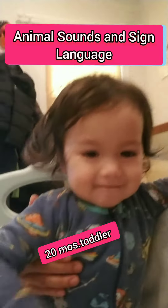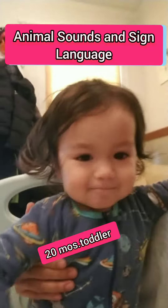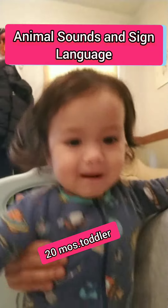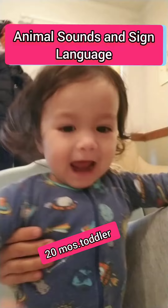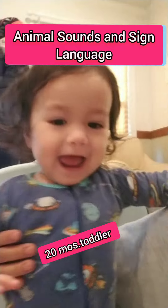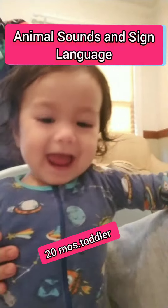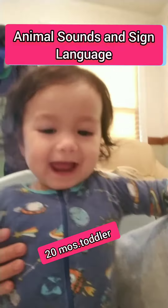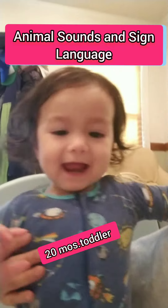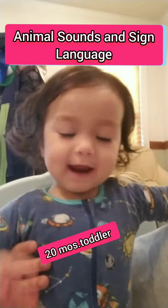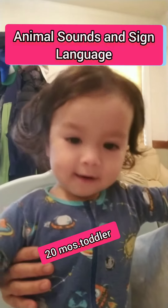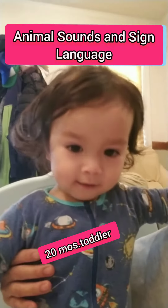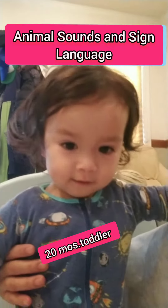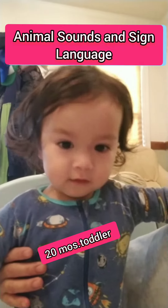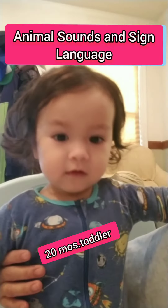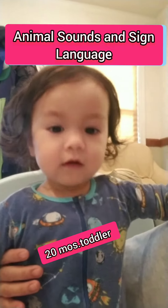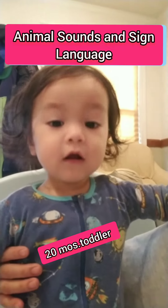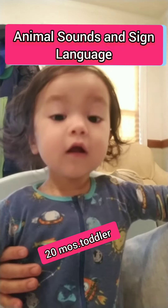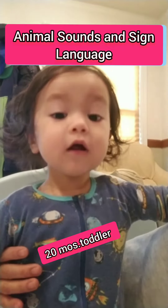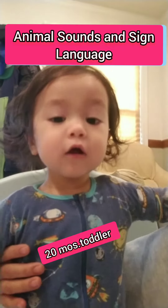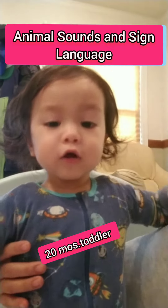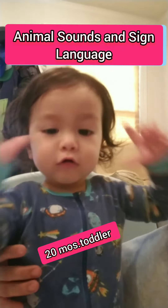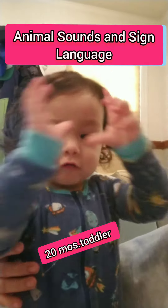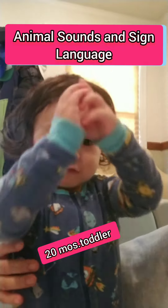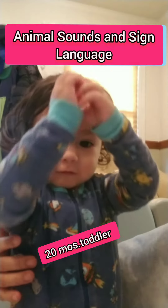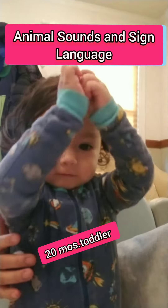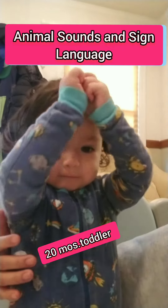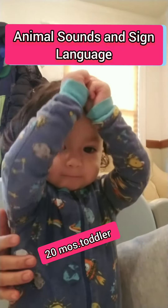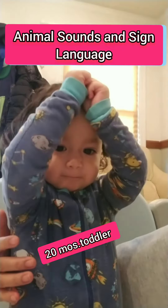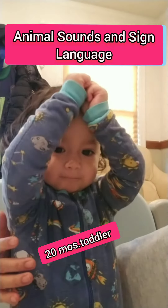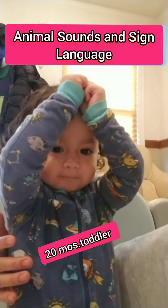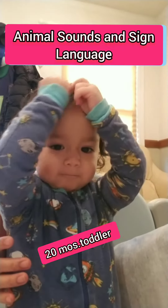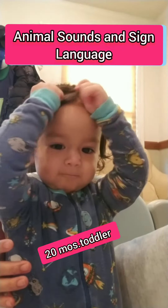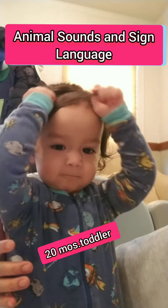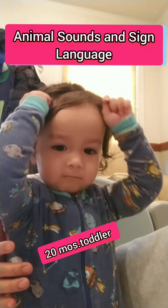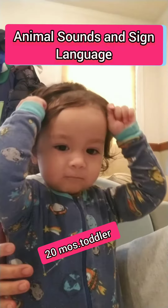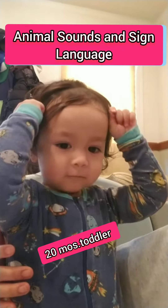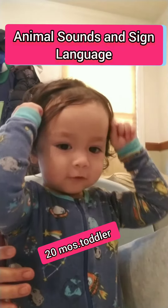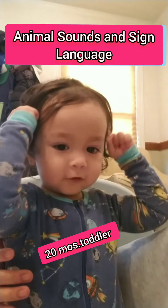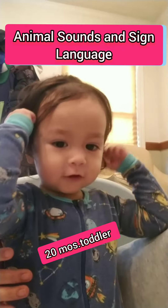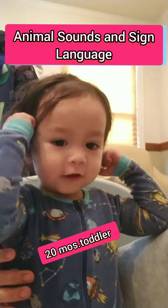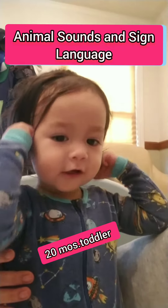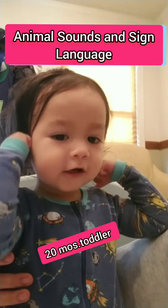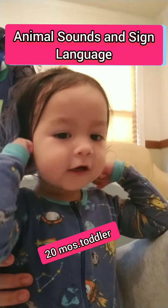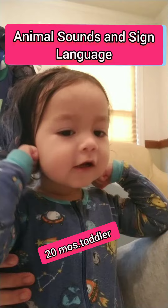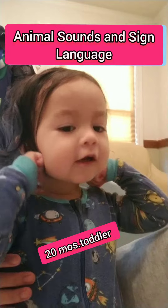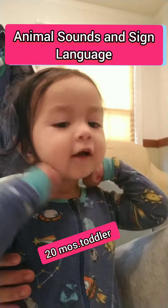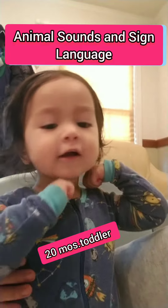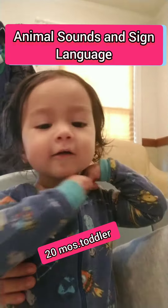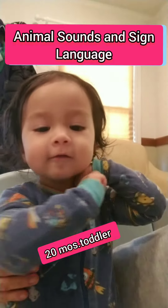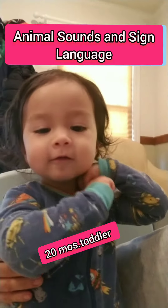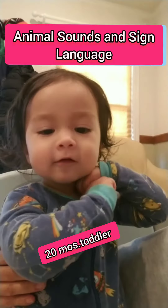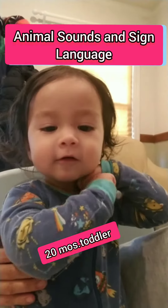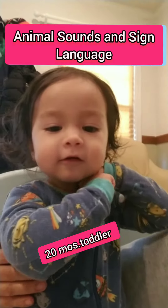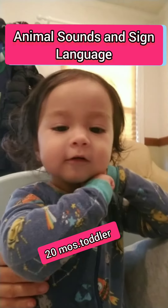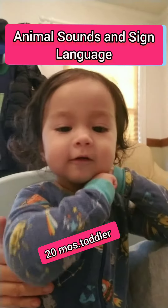what does the chicken say can you see that